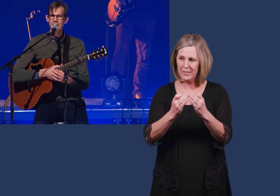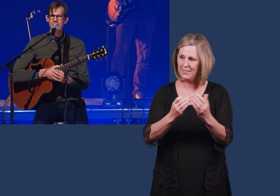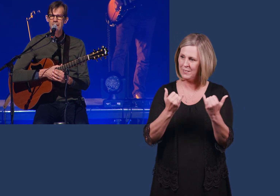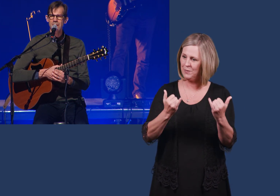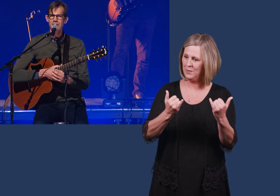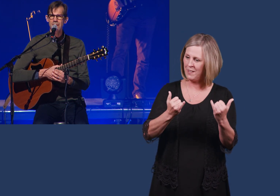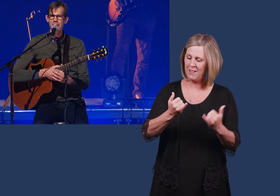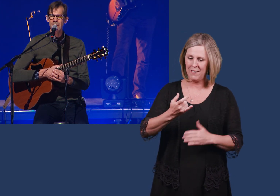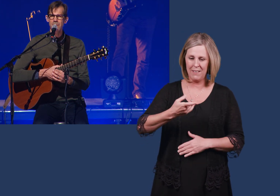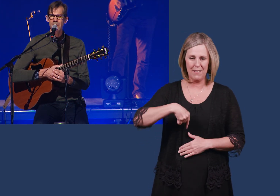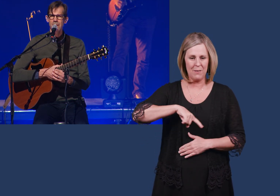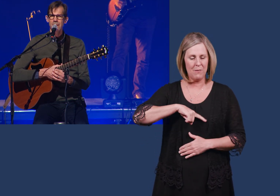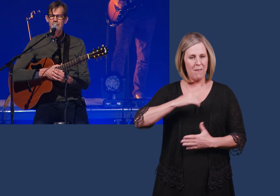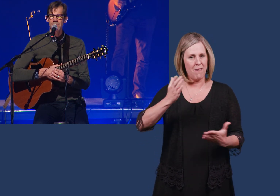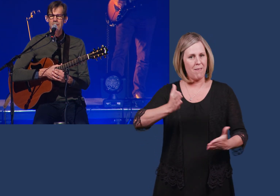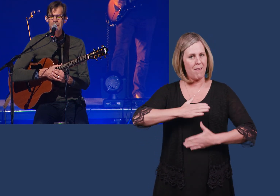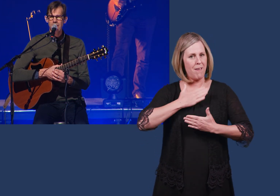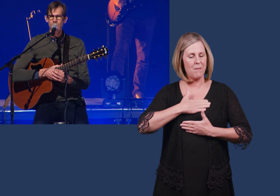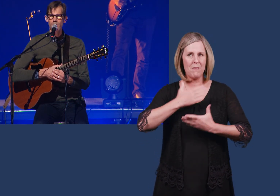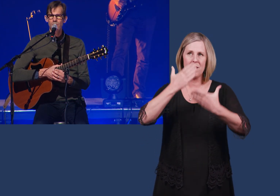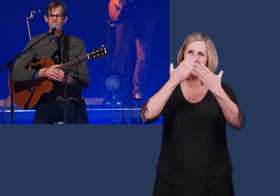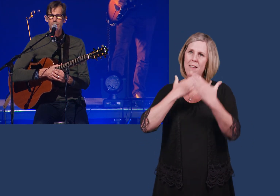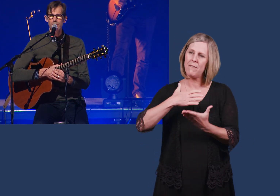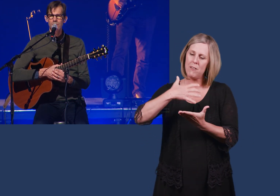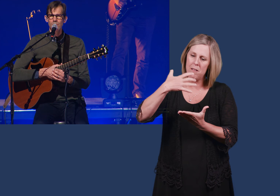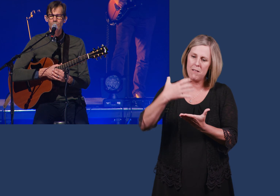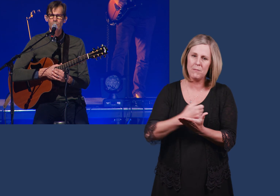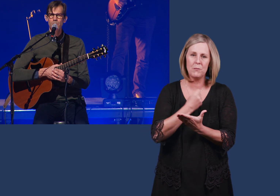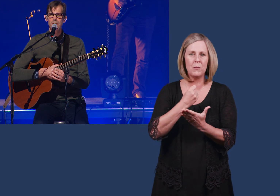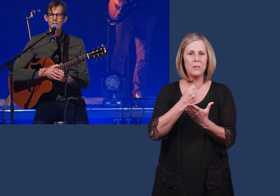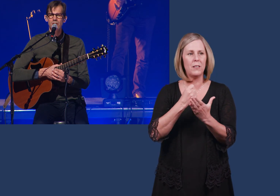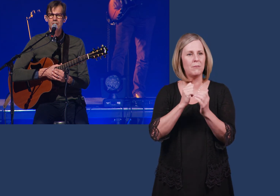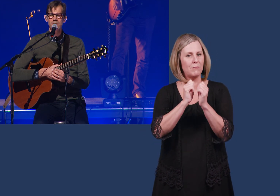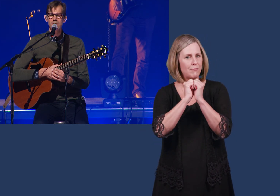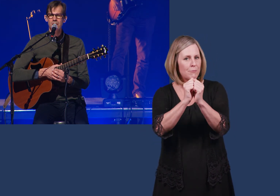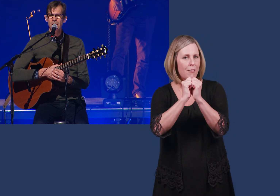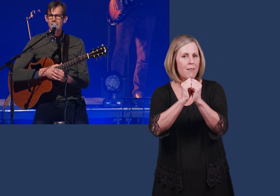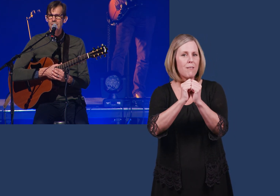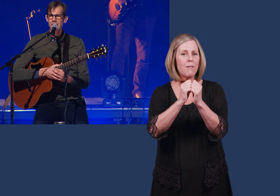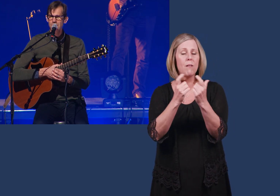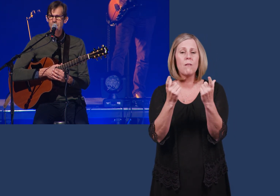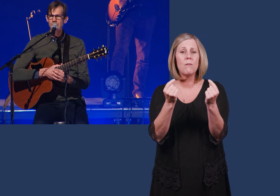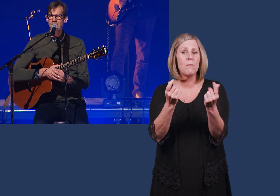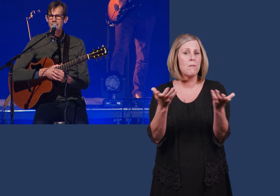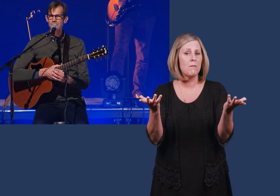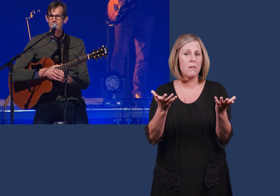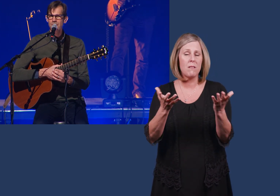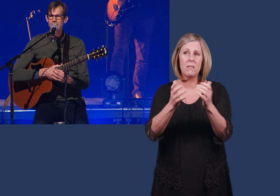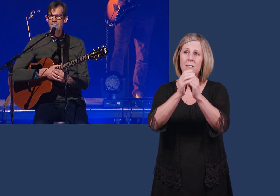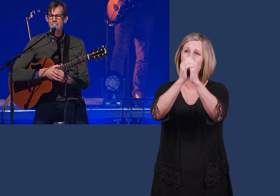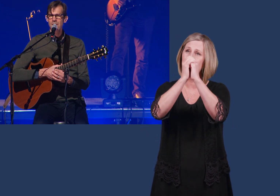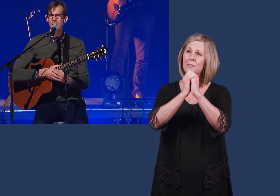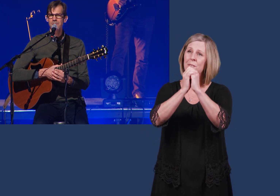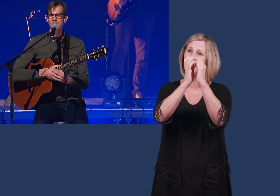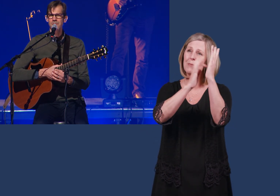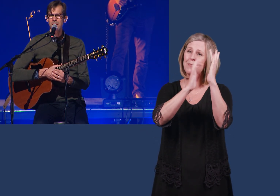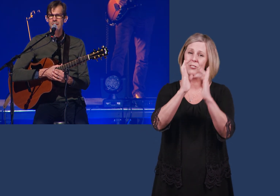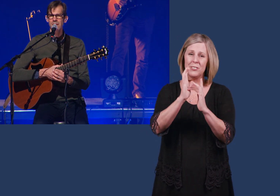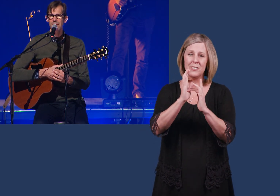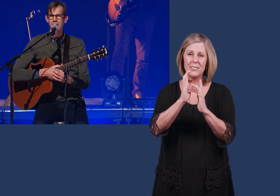to set aside this time to be together with you, worshiping Jesus and experiencing his presence